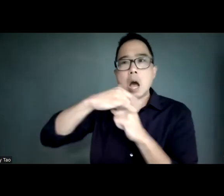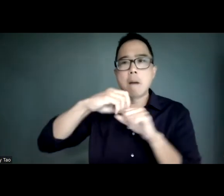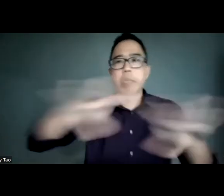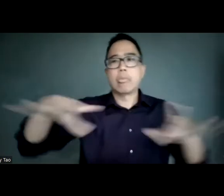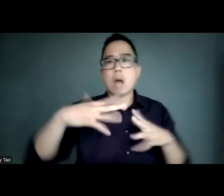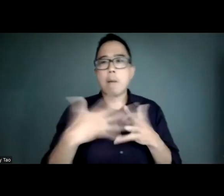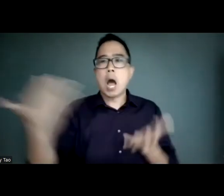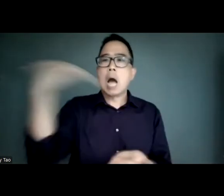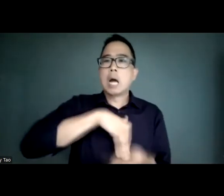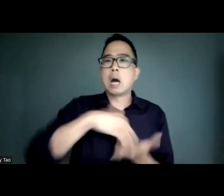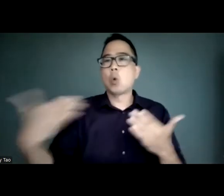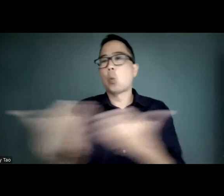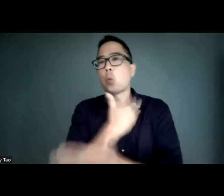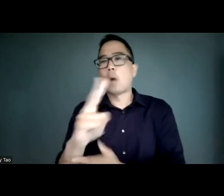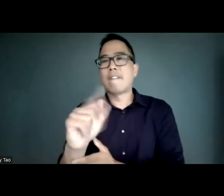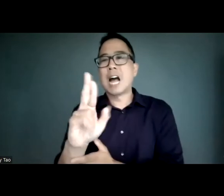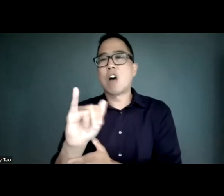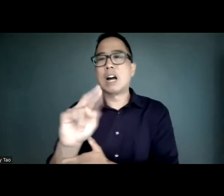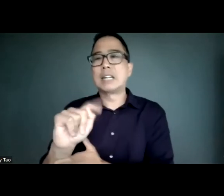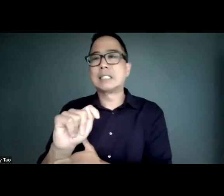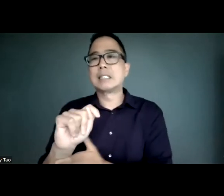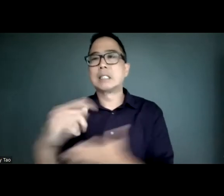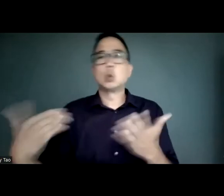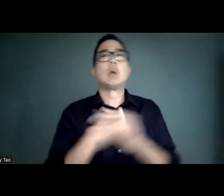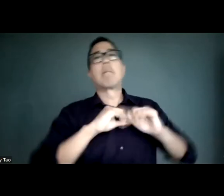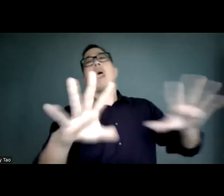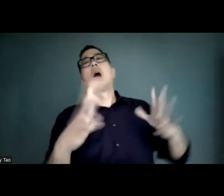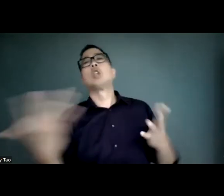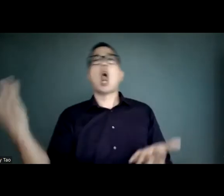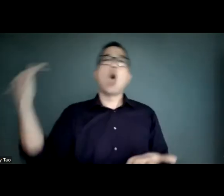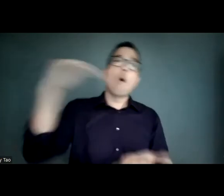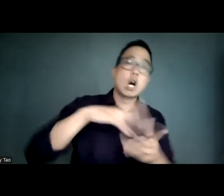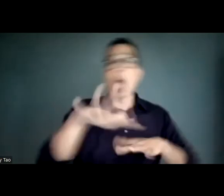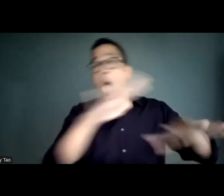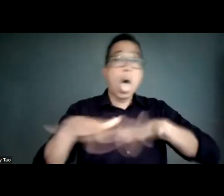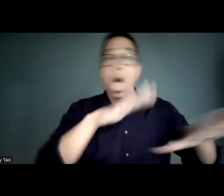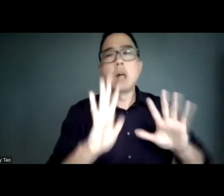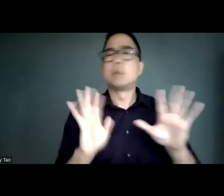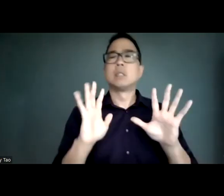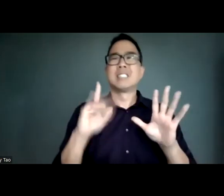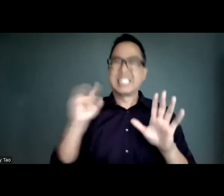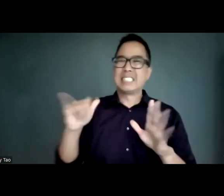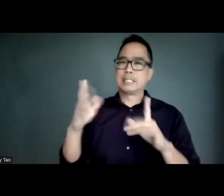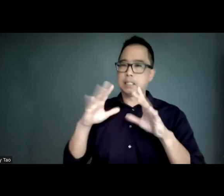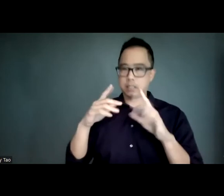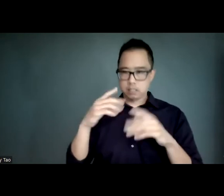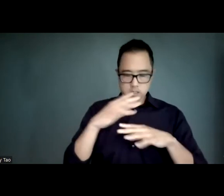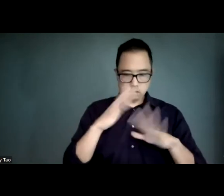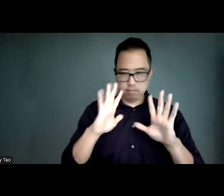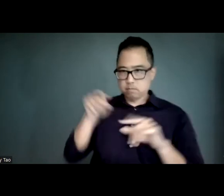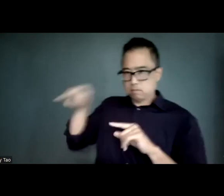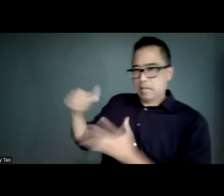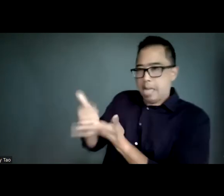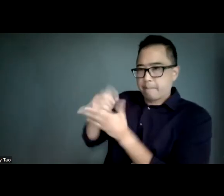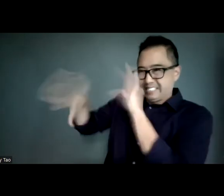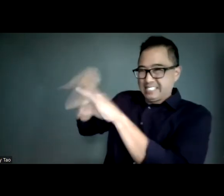That said, if somebody goes to one of these countries and comes back here, then they're spreading the virus. And we don't want